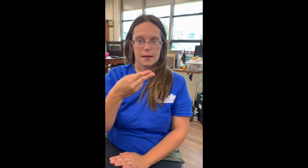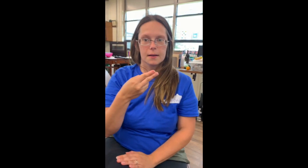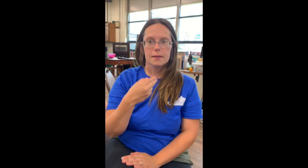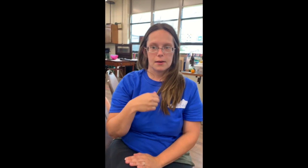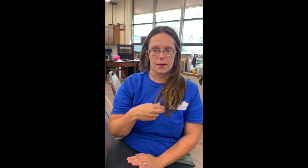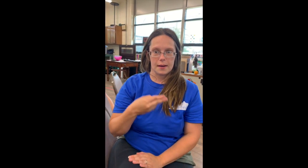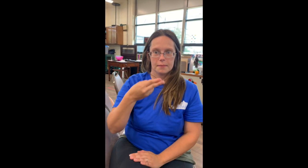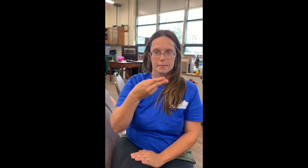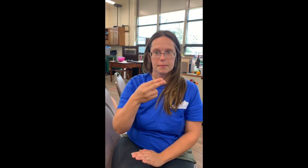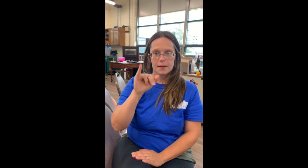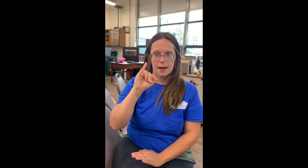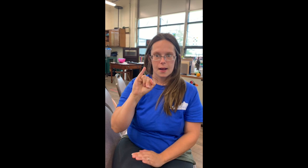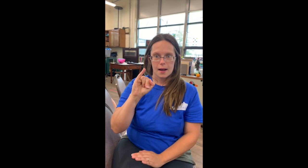Okay.